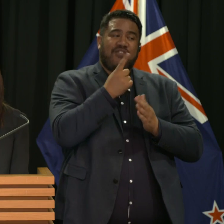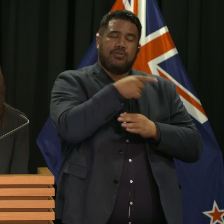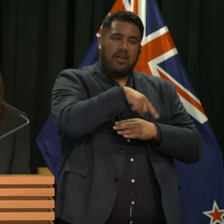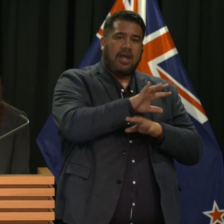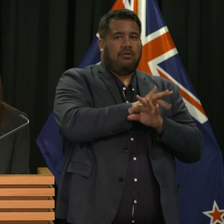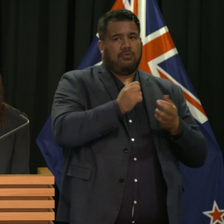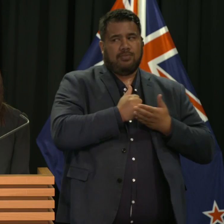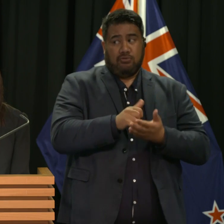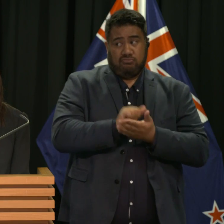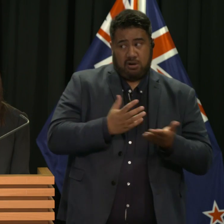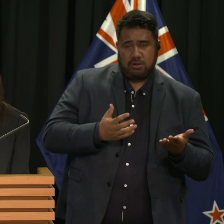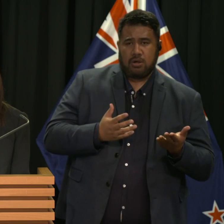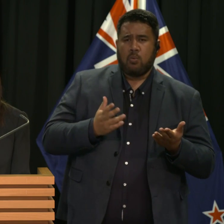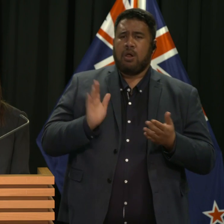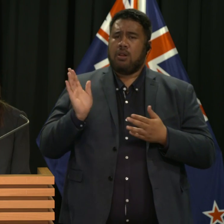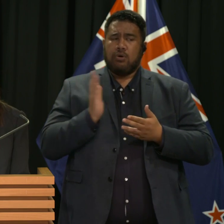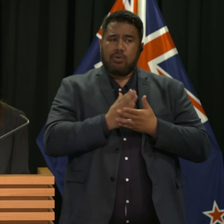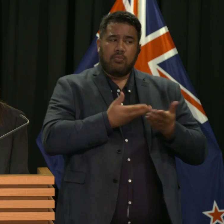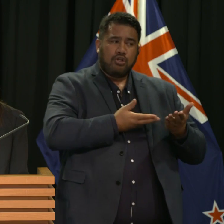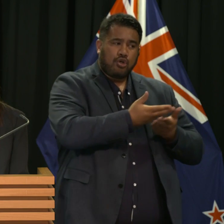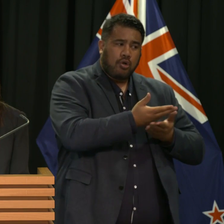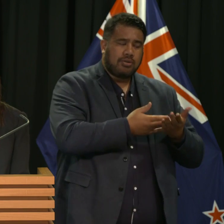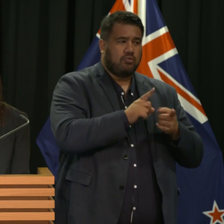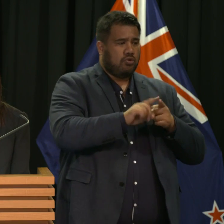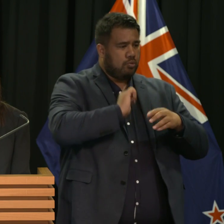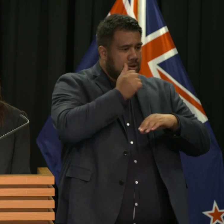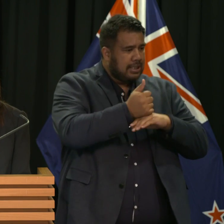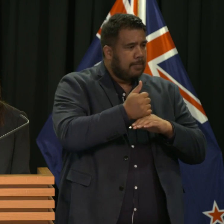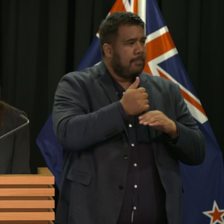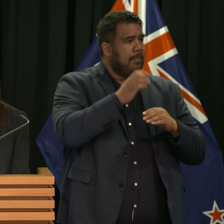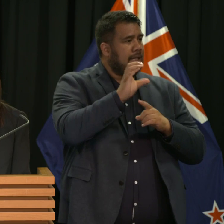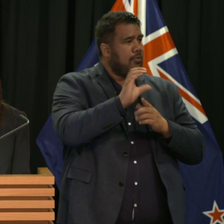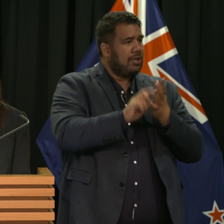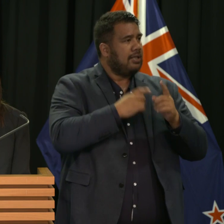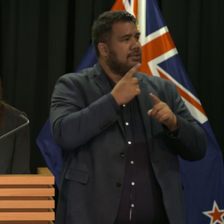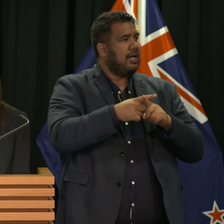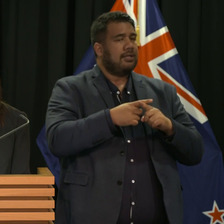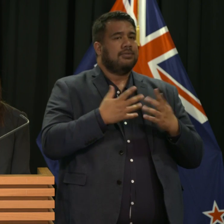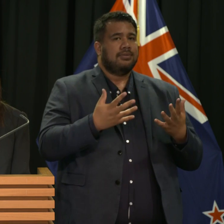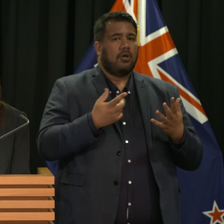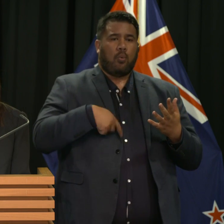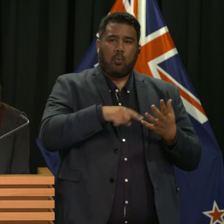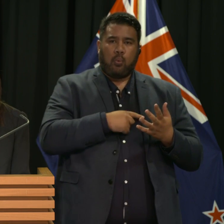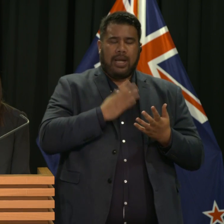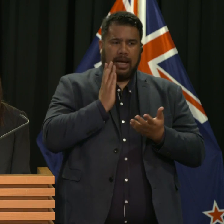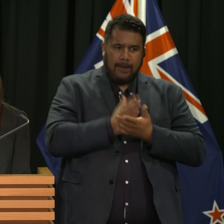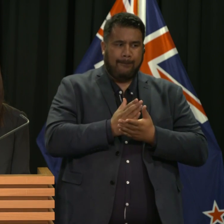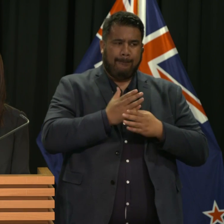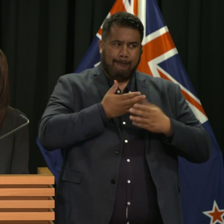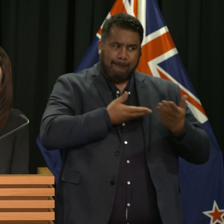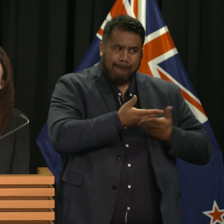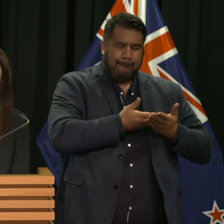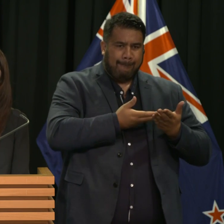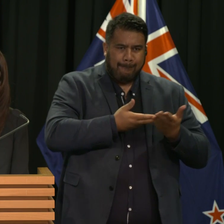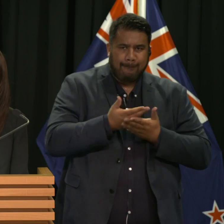negotiated in order to try and implement a capital gains tax. So that was something that we have actively pursued. And